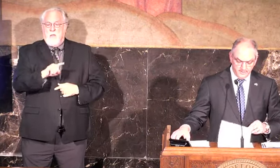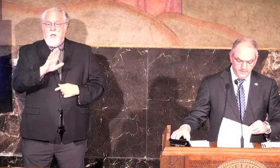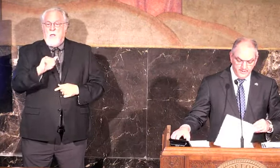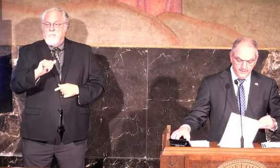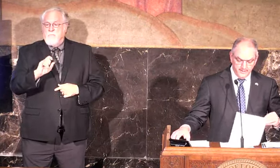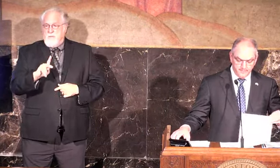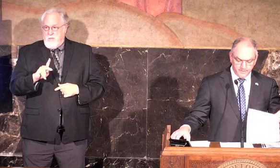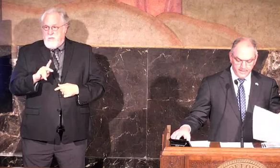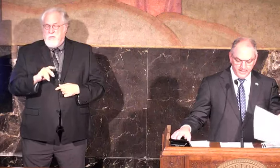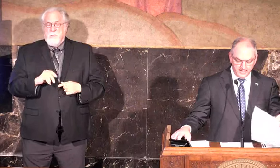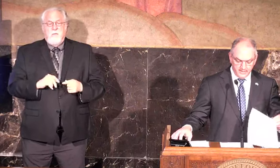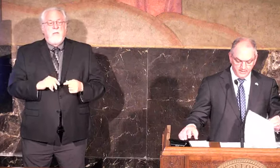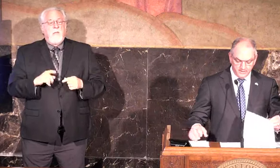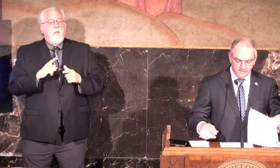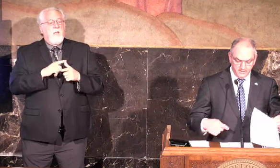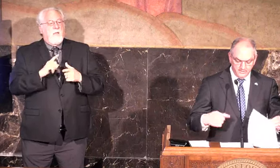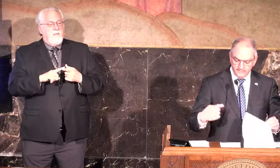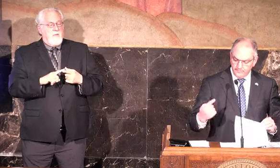up